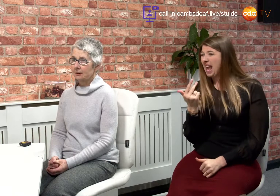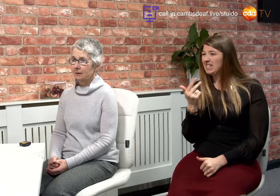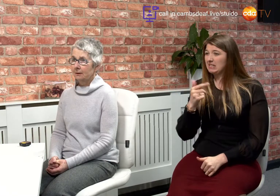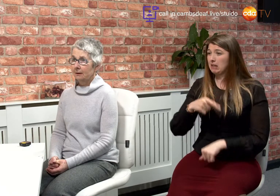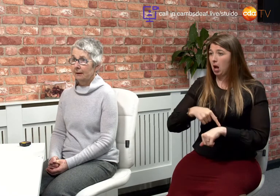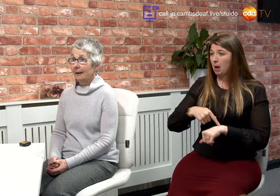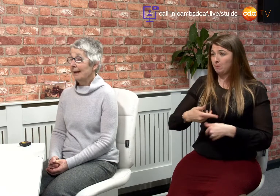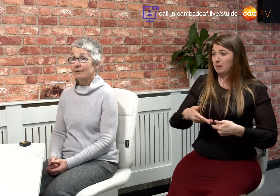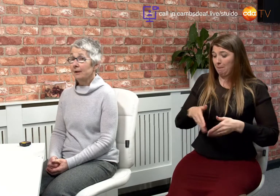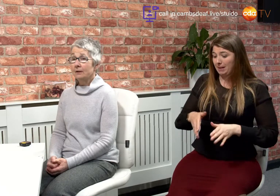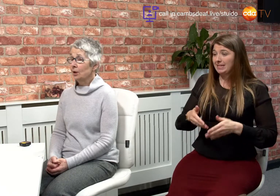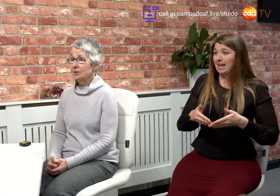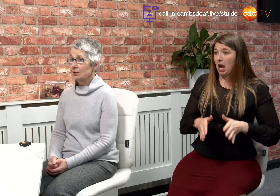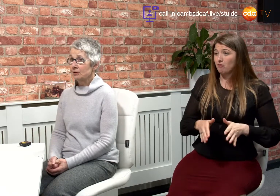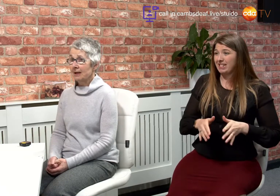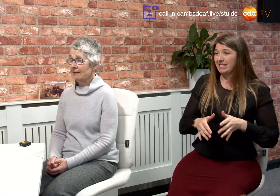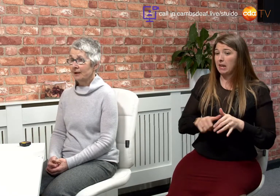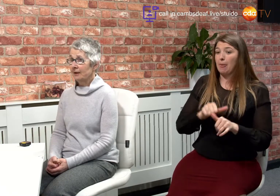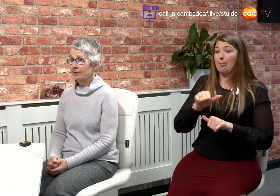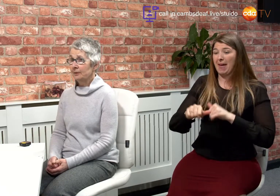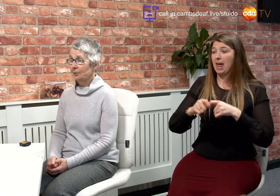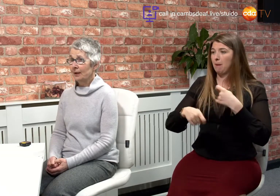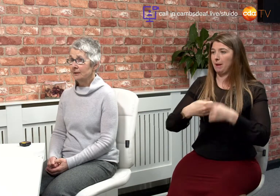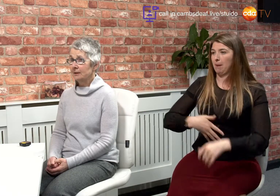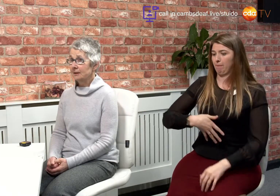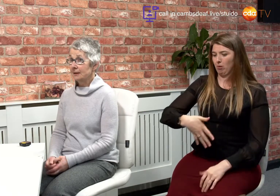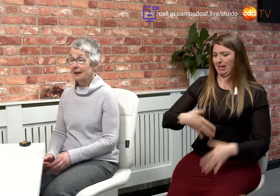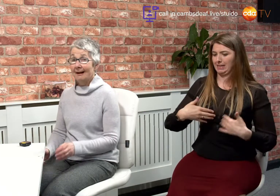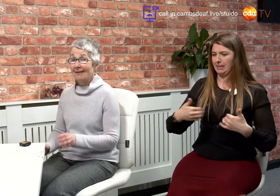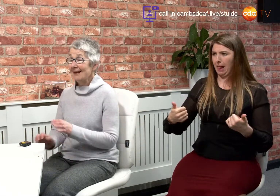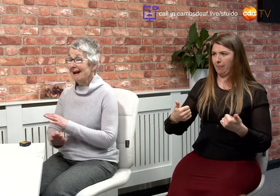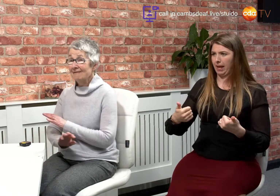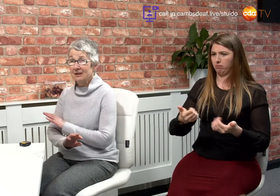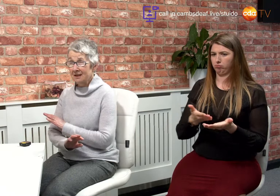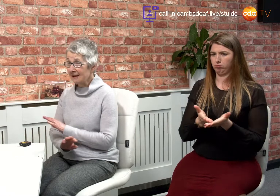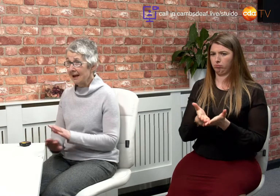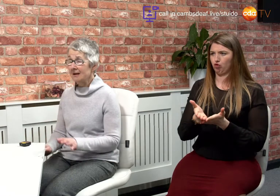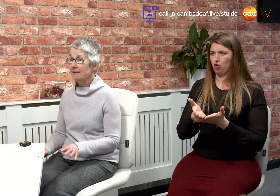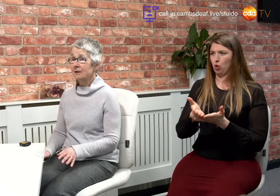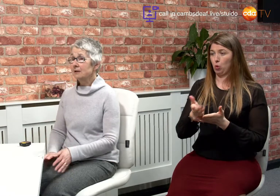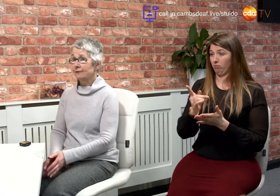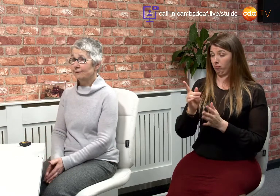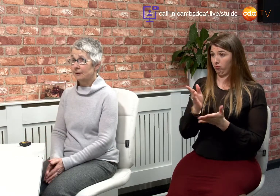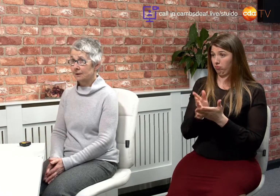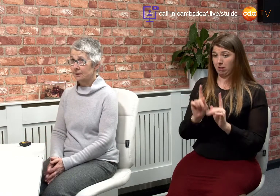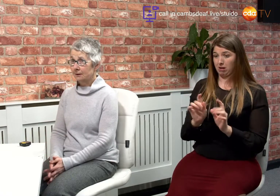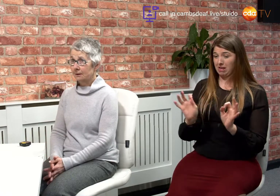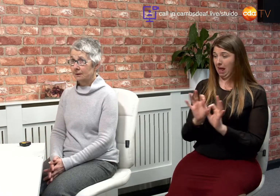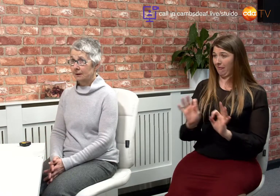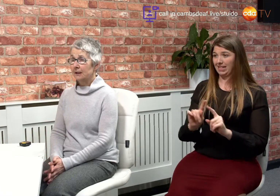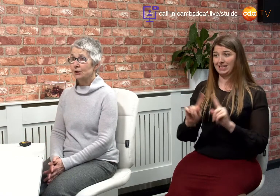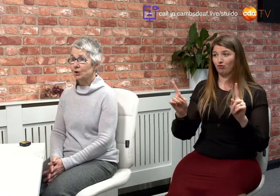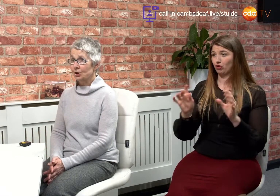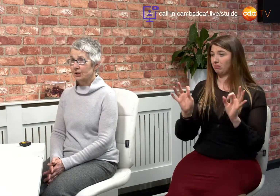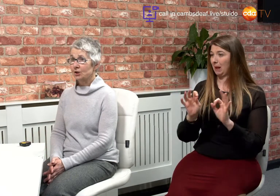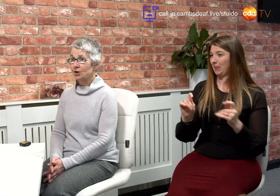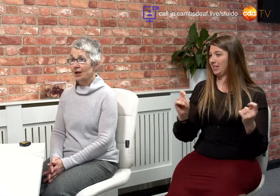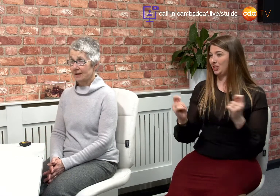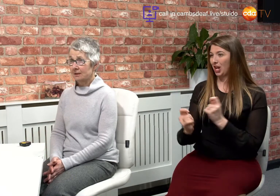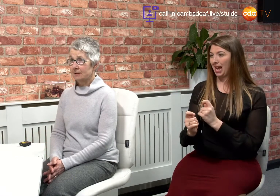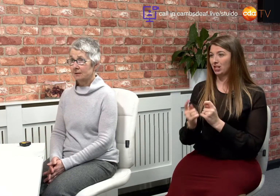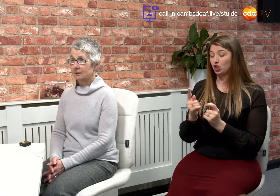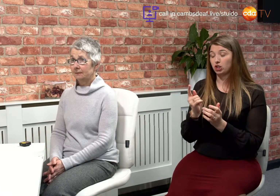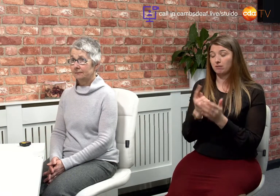miscarriages and then goes on to have a healthy pregnancy, and they haven't done anything different. It's